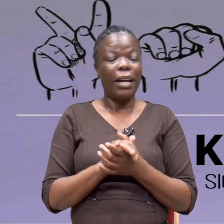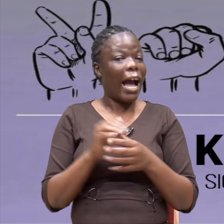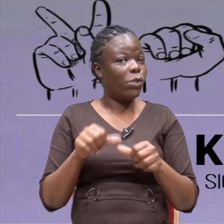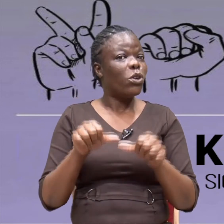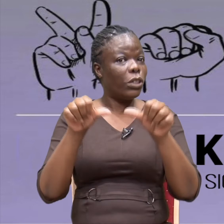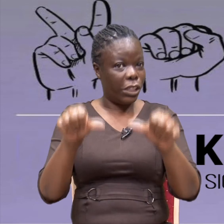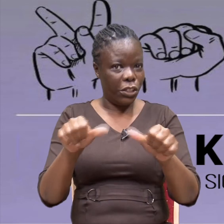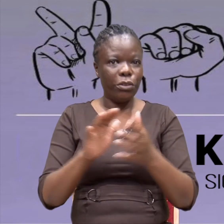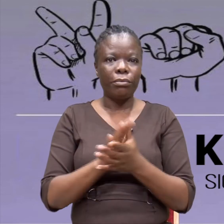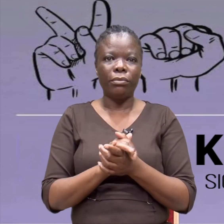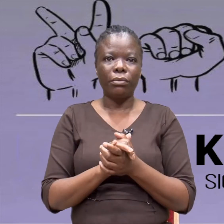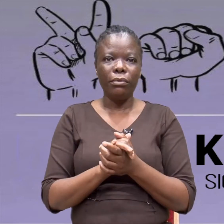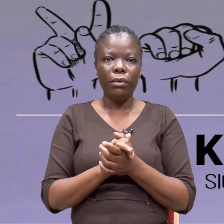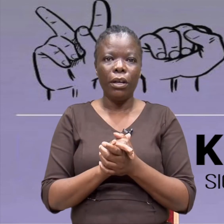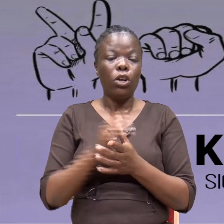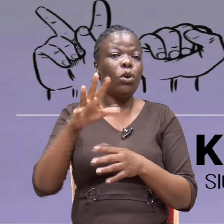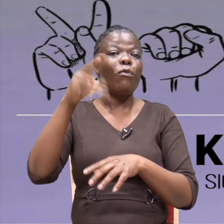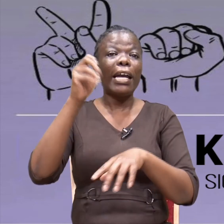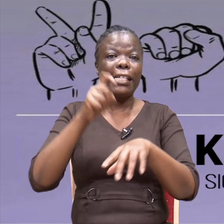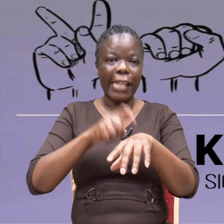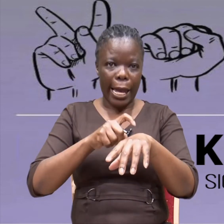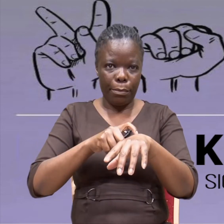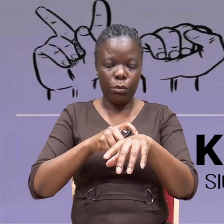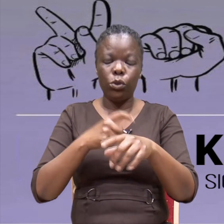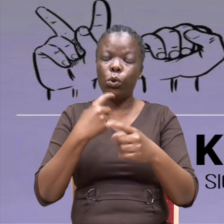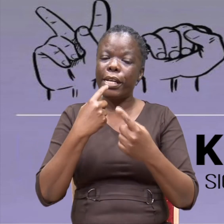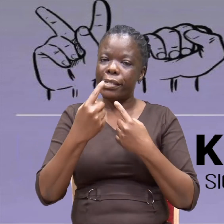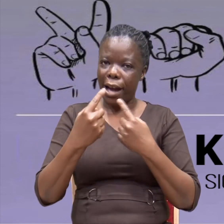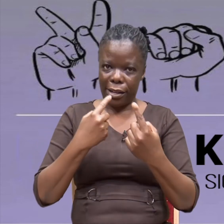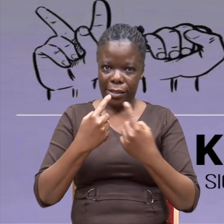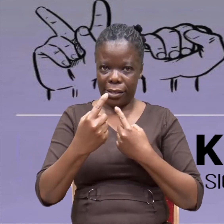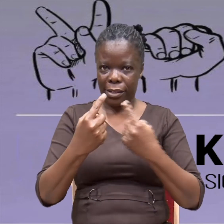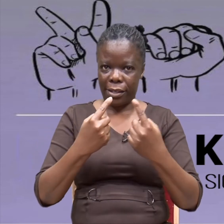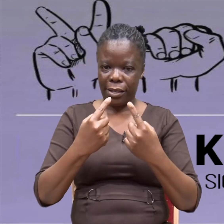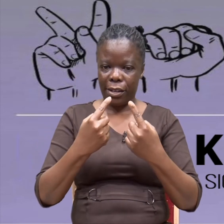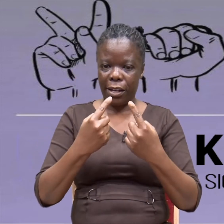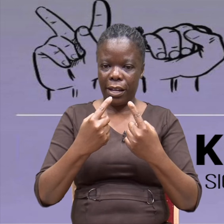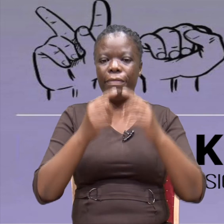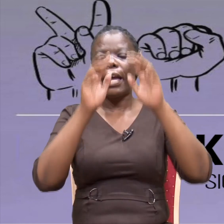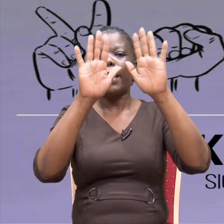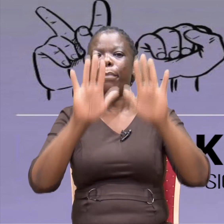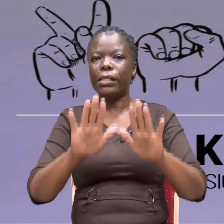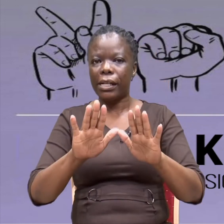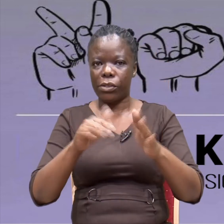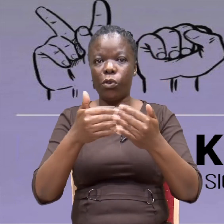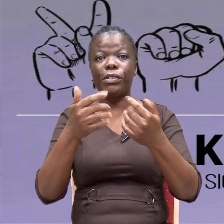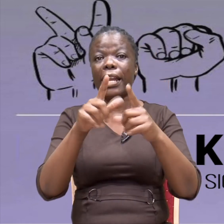As we continue, you'll find time to discuss the importance of sign